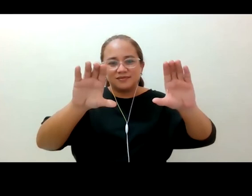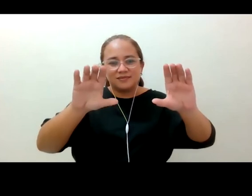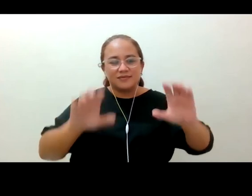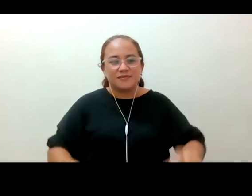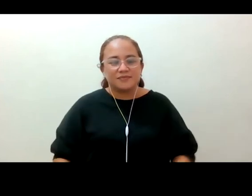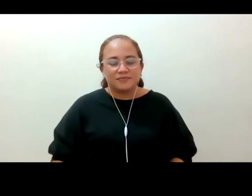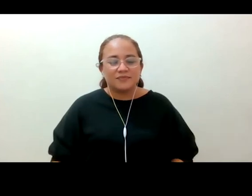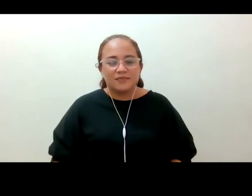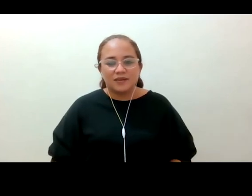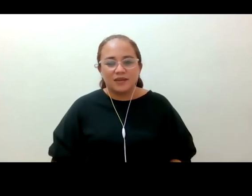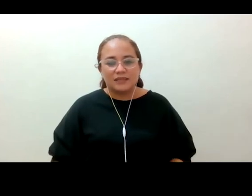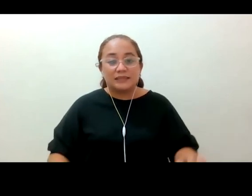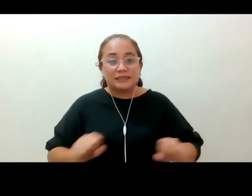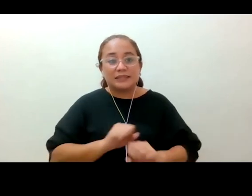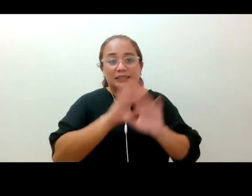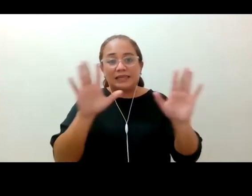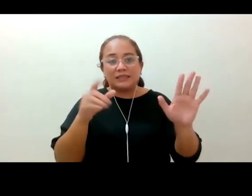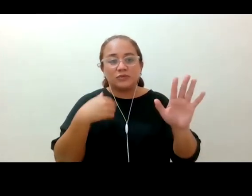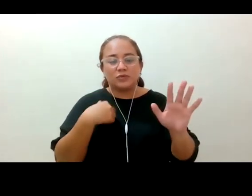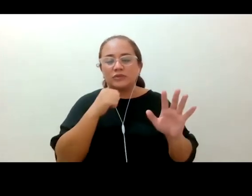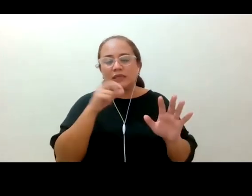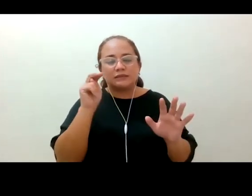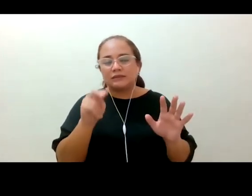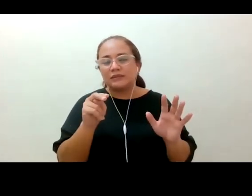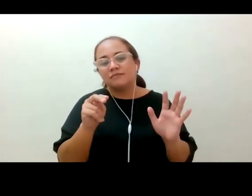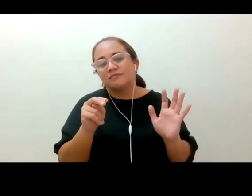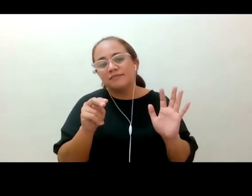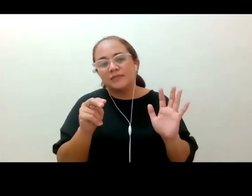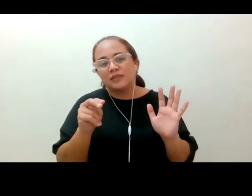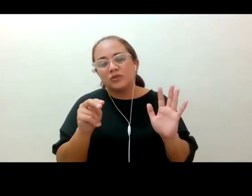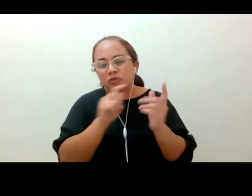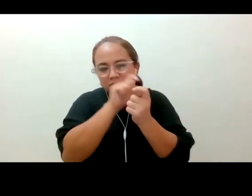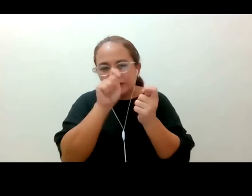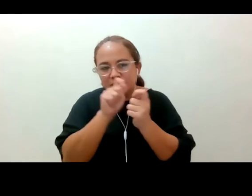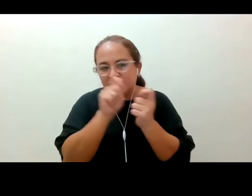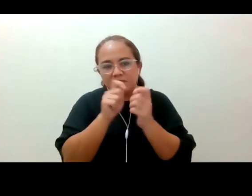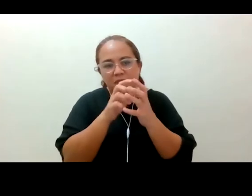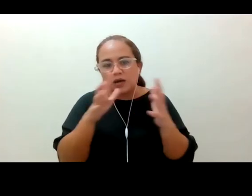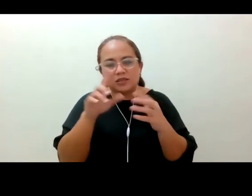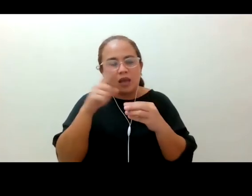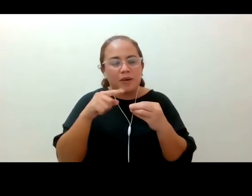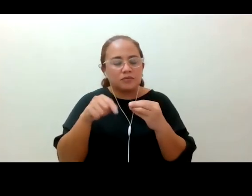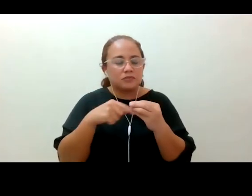that you don't need to specify much about location,